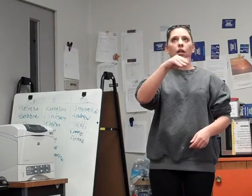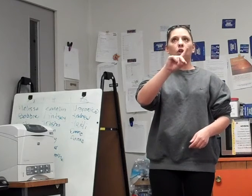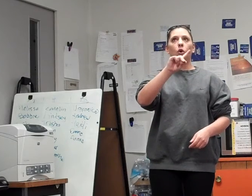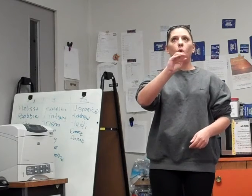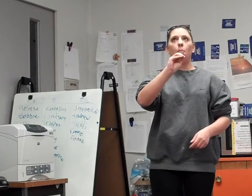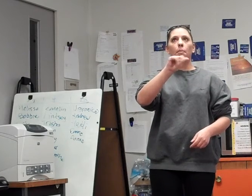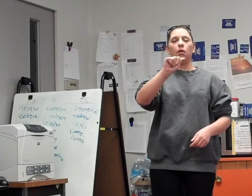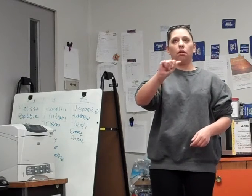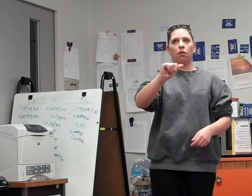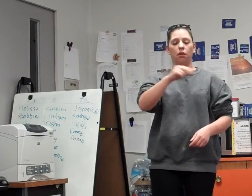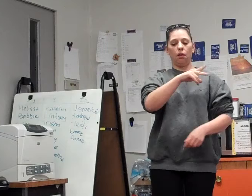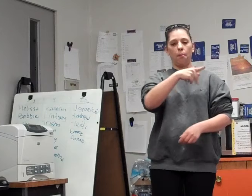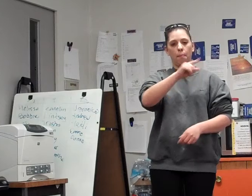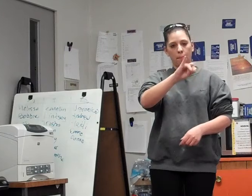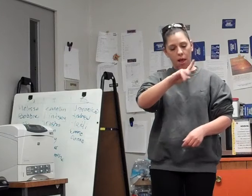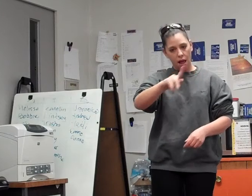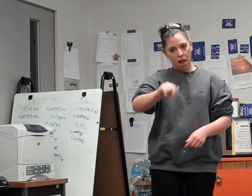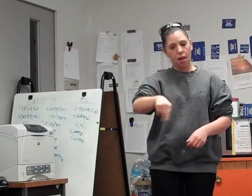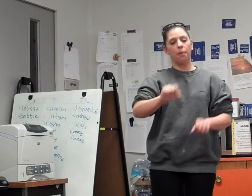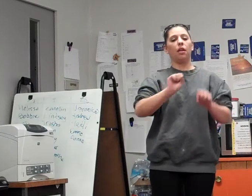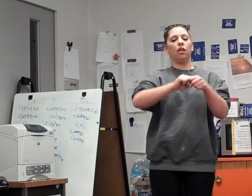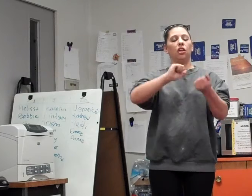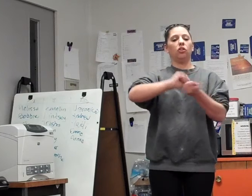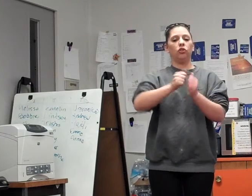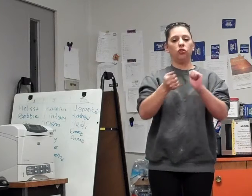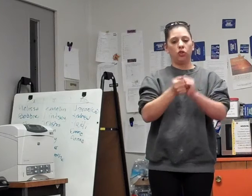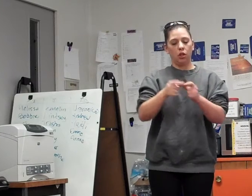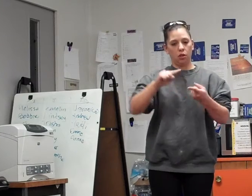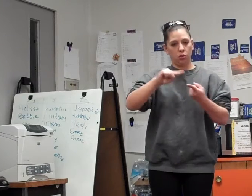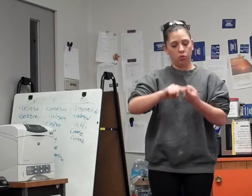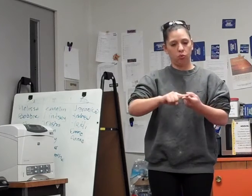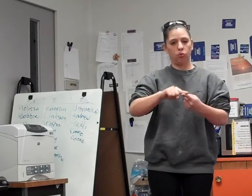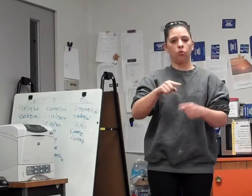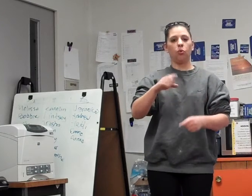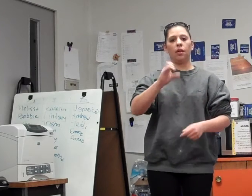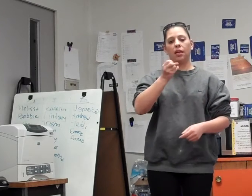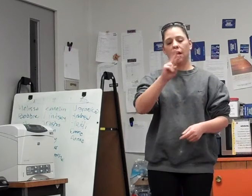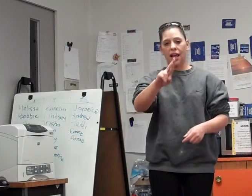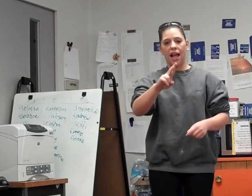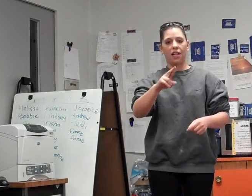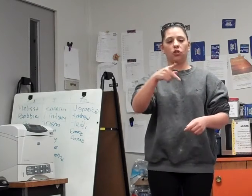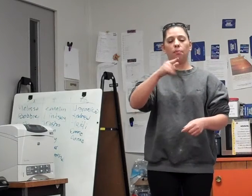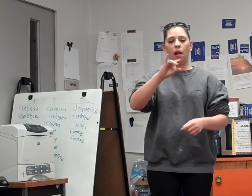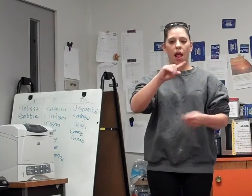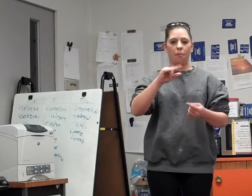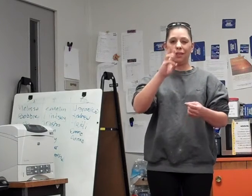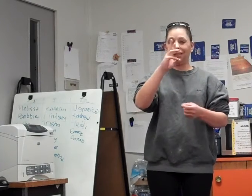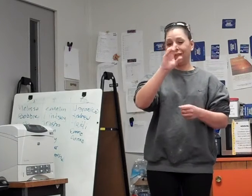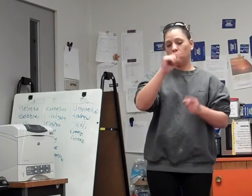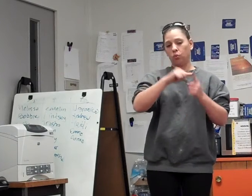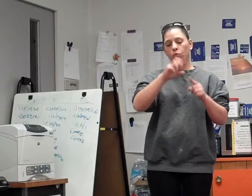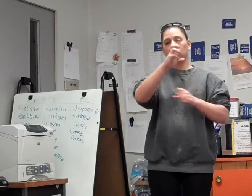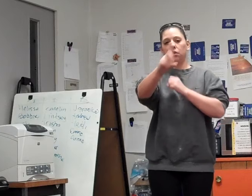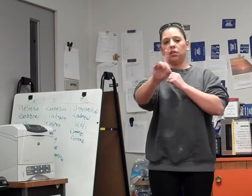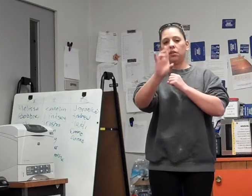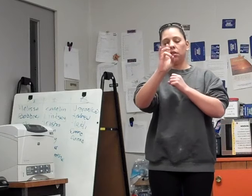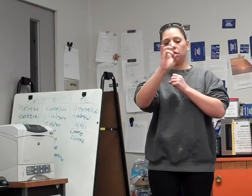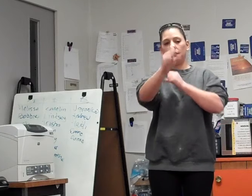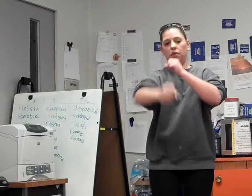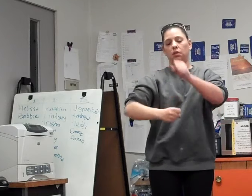a cancer in 6 to 7 years, I think is what they tell them. So anyone who has a